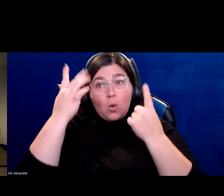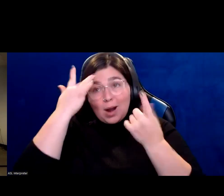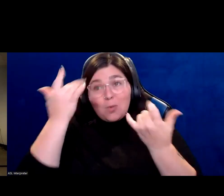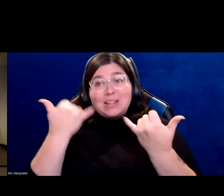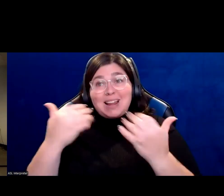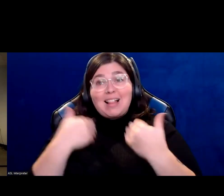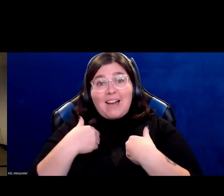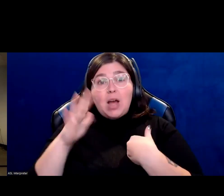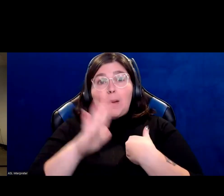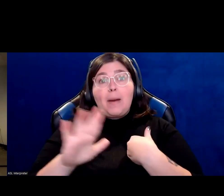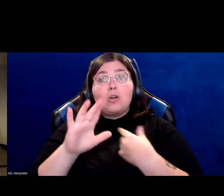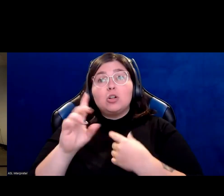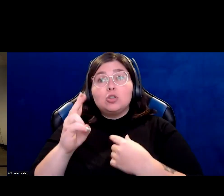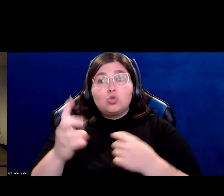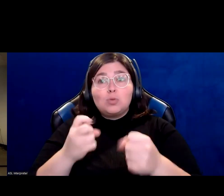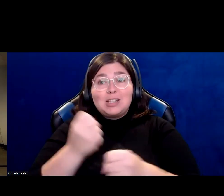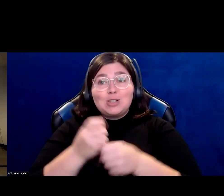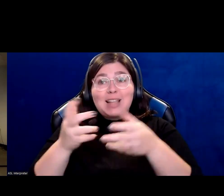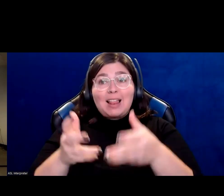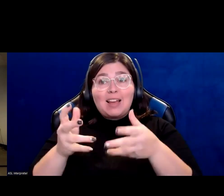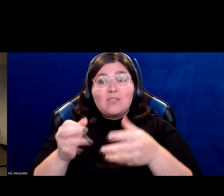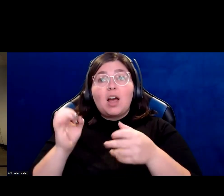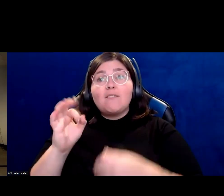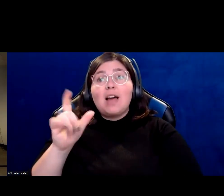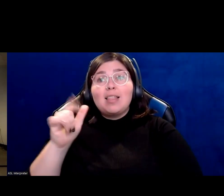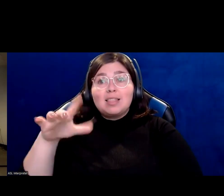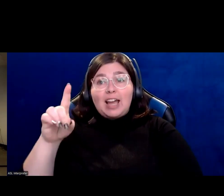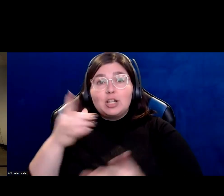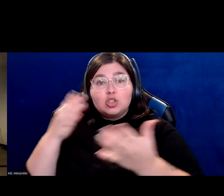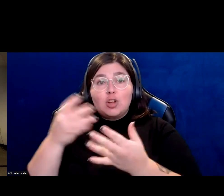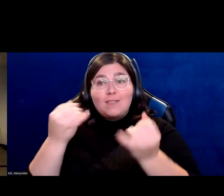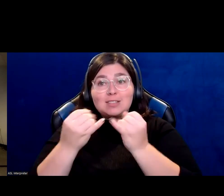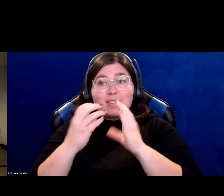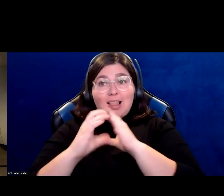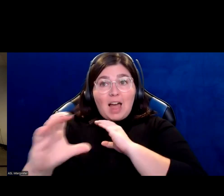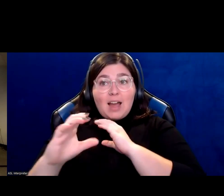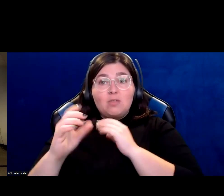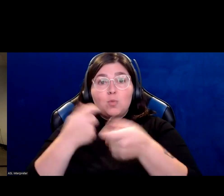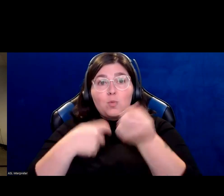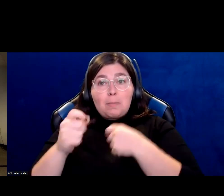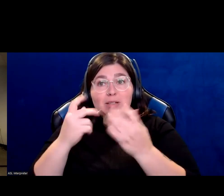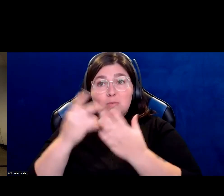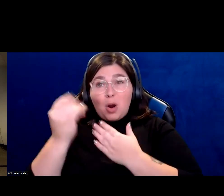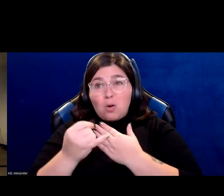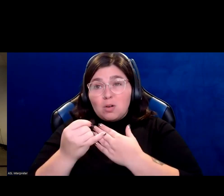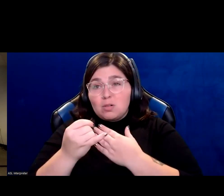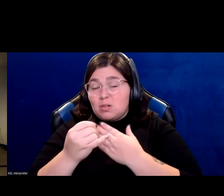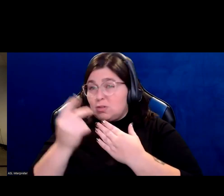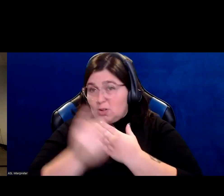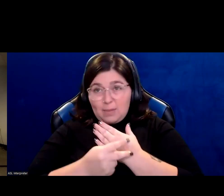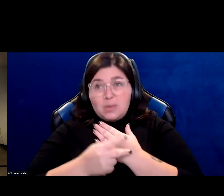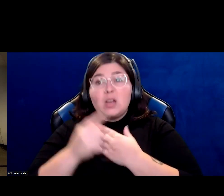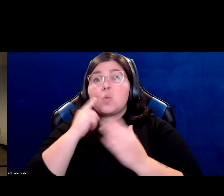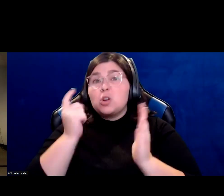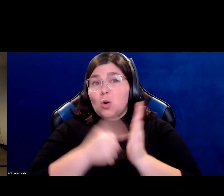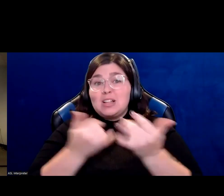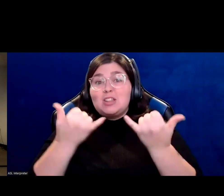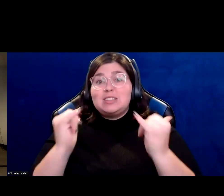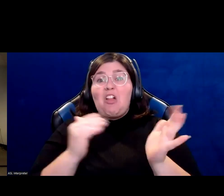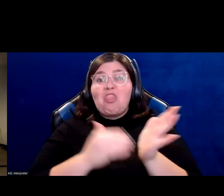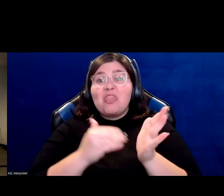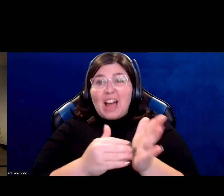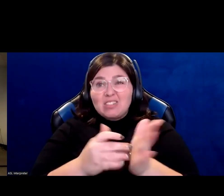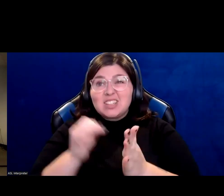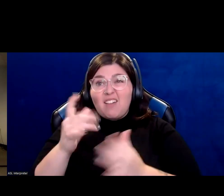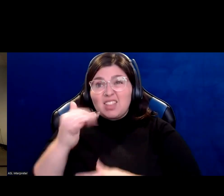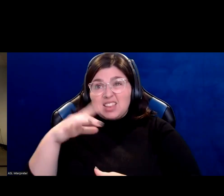have about 2 years left in our lead service line replacement program. We recognize there are still thousands of lead service lines still serving our